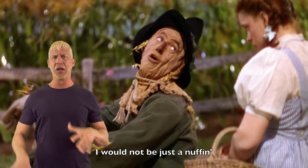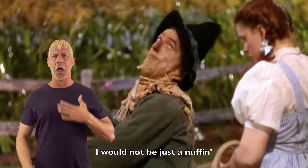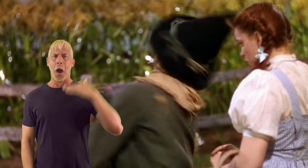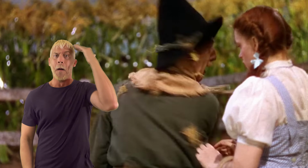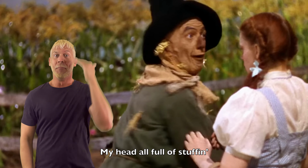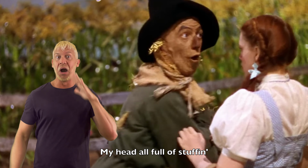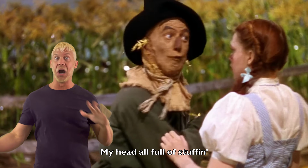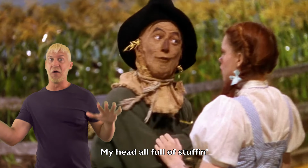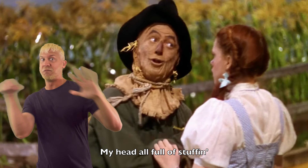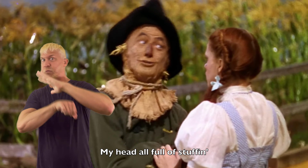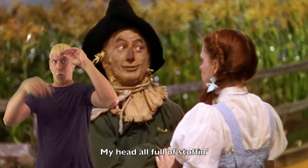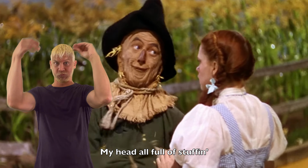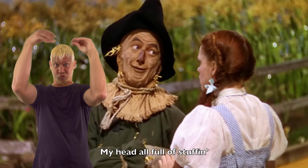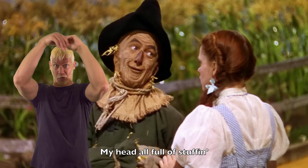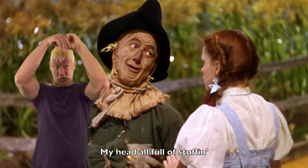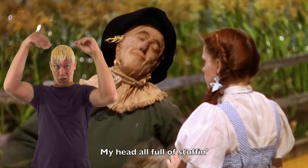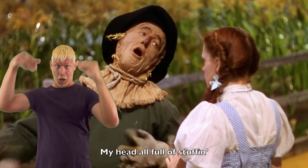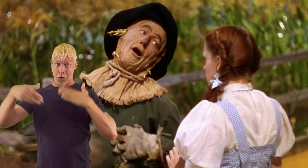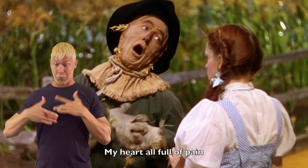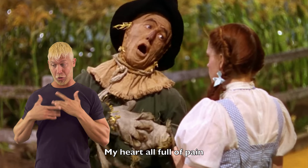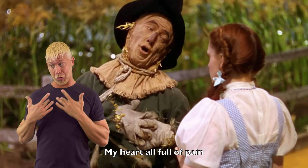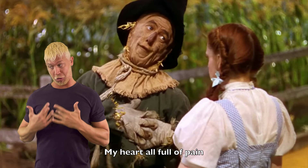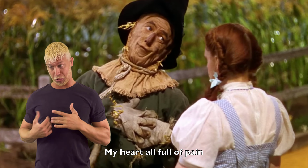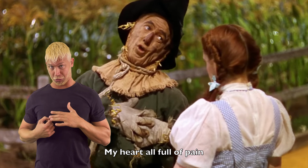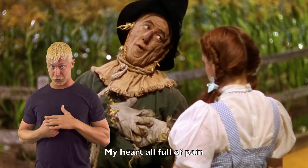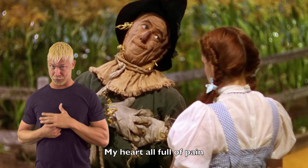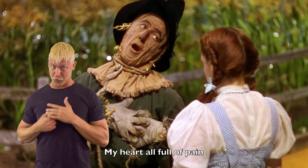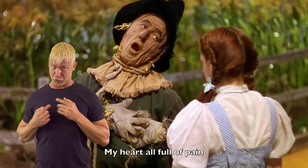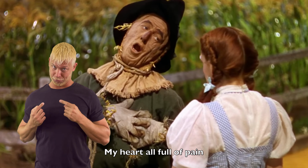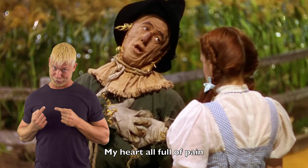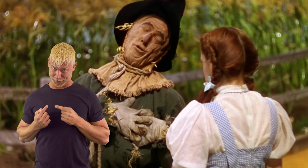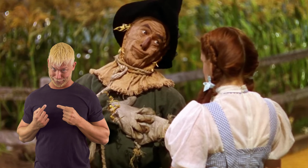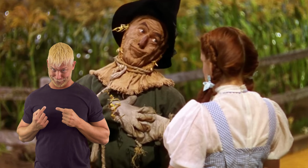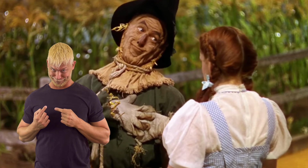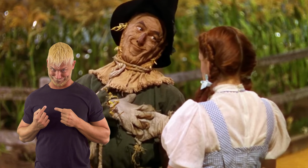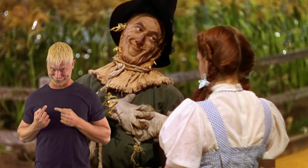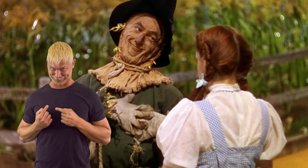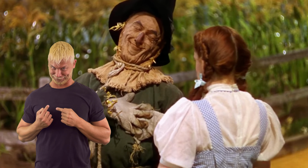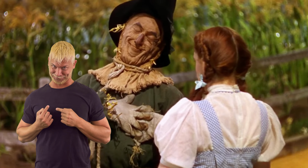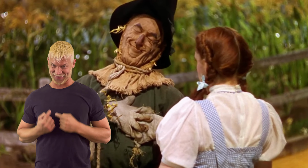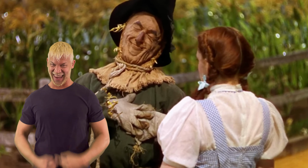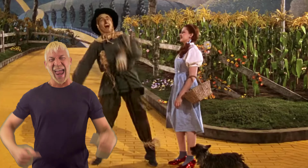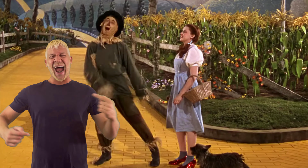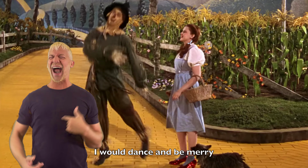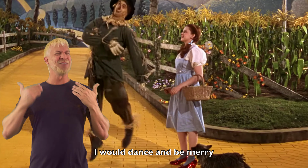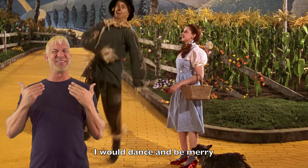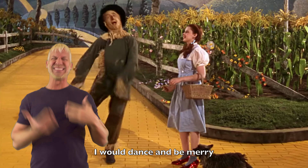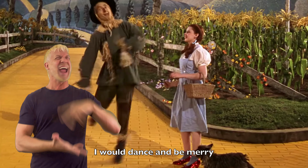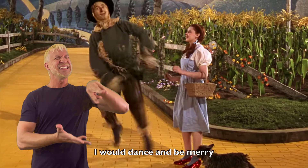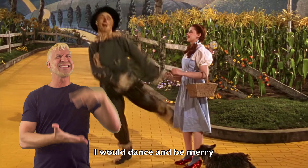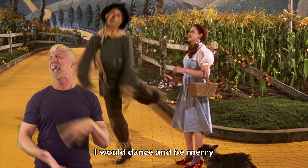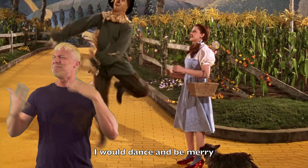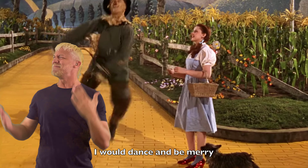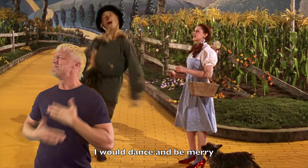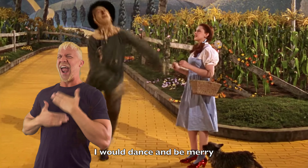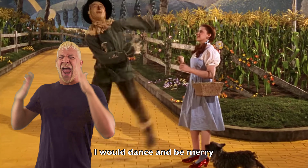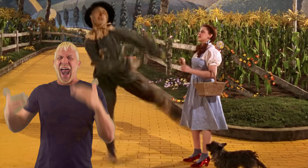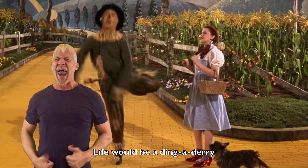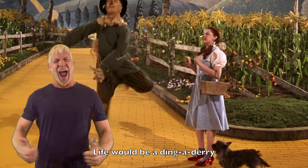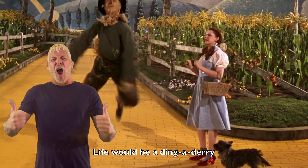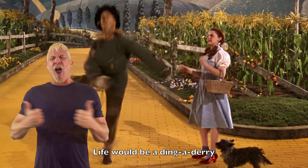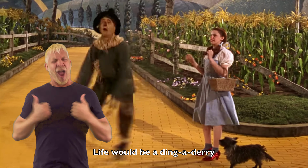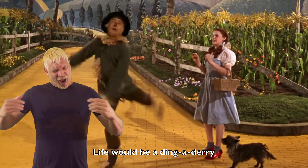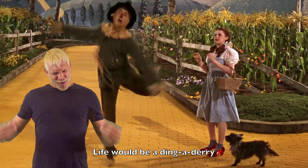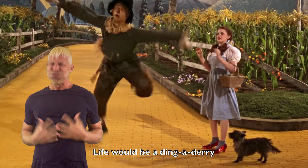a nuffin, my head all full of stuffin, my heart all full of pain. I would dance and be